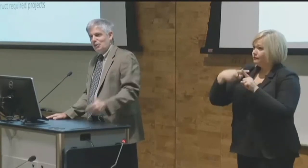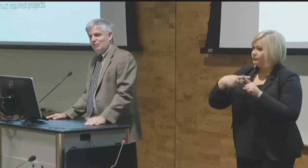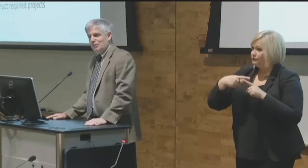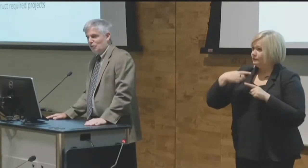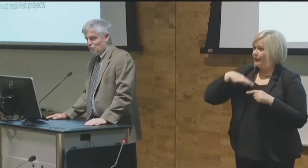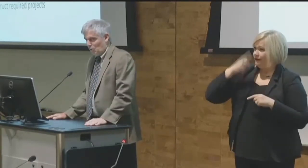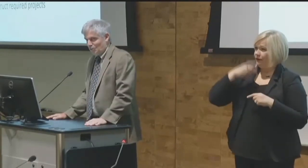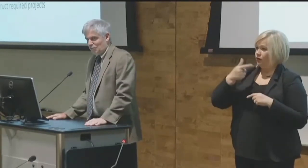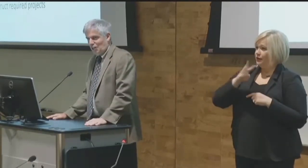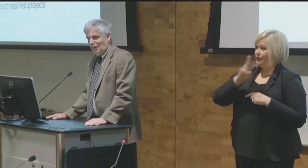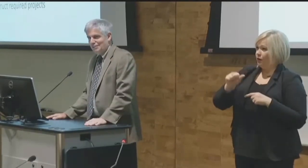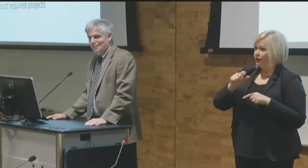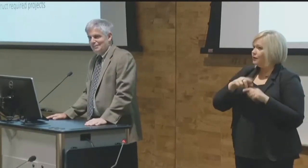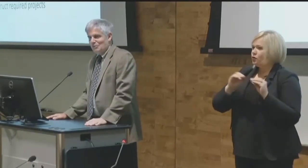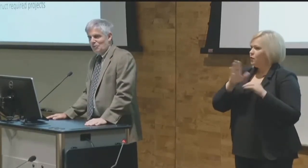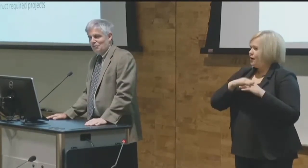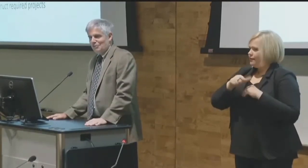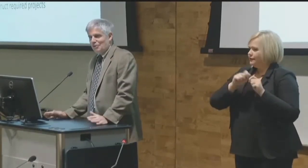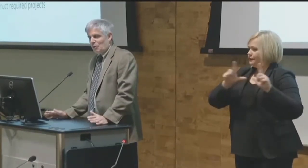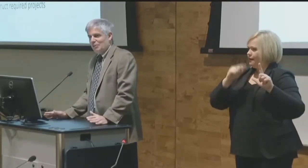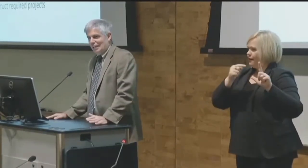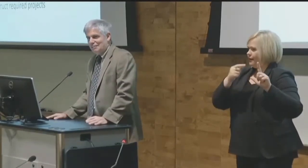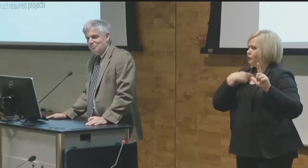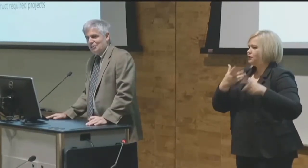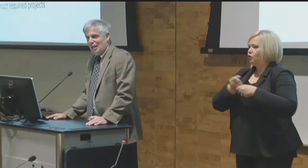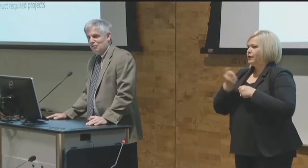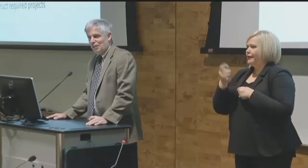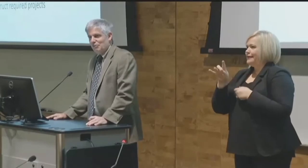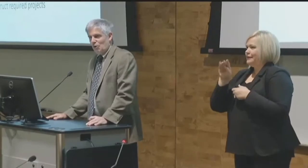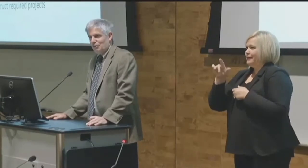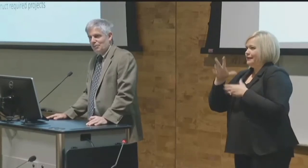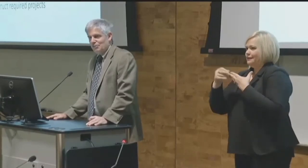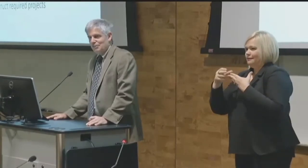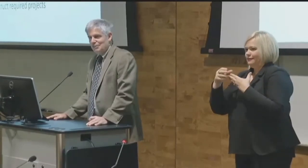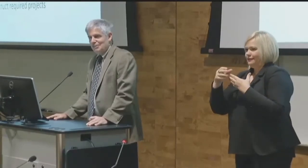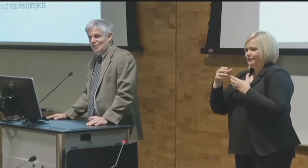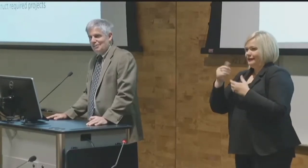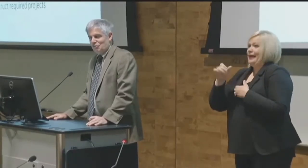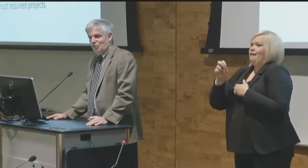deal for GLEWA, you notice nowhere on that slide was acquiring 18 million gallons a day of water rights